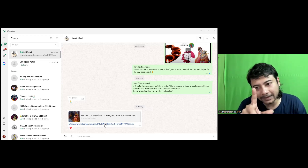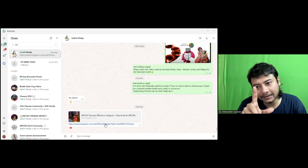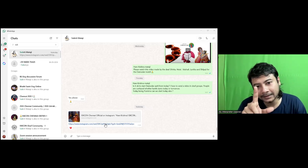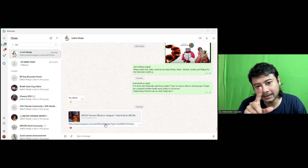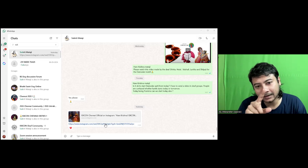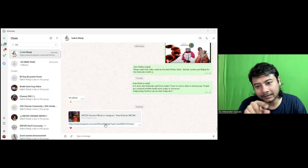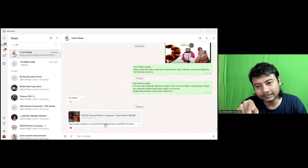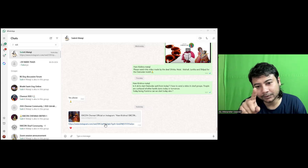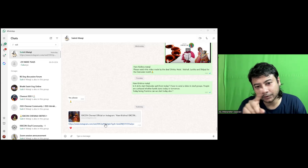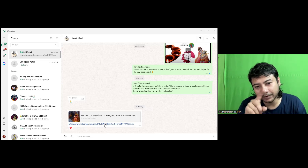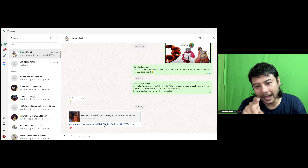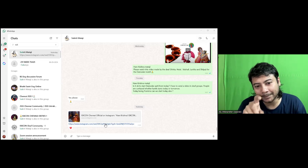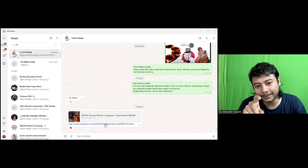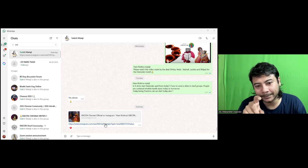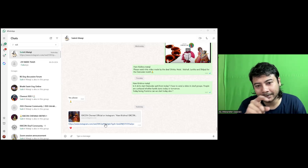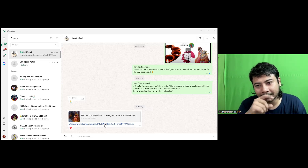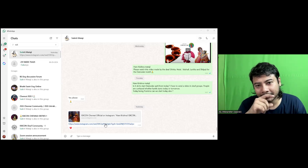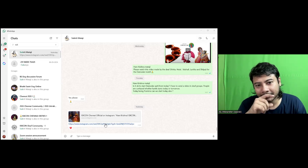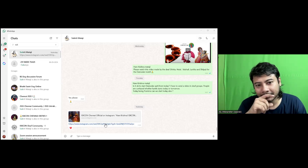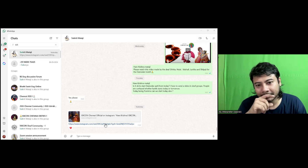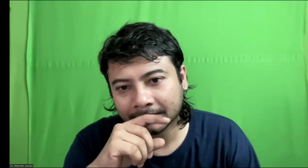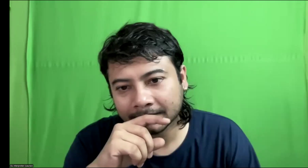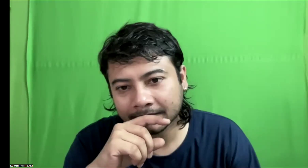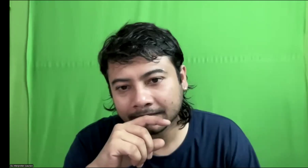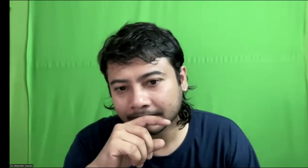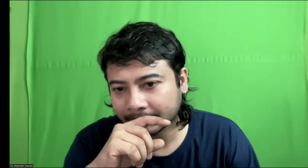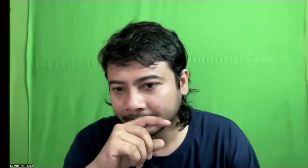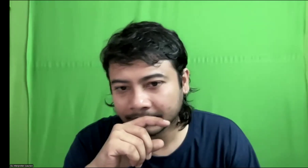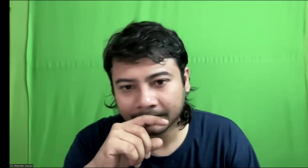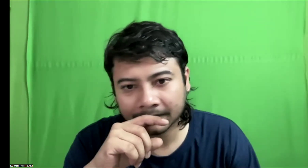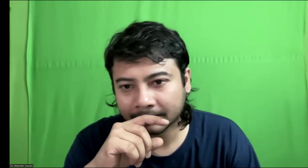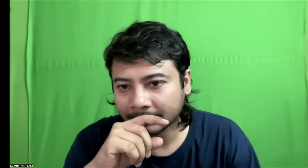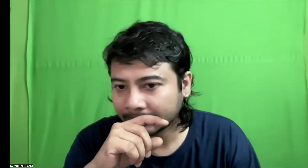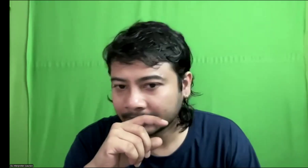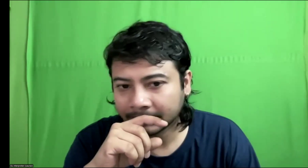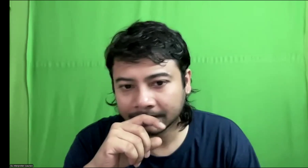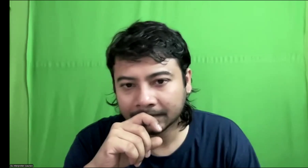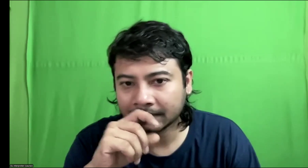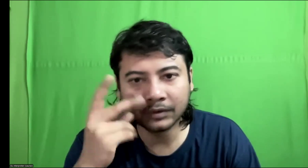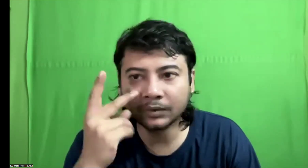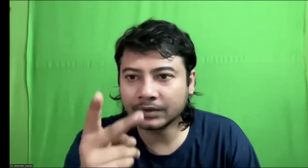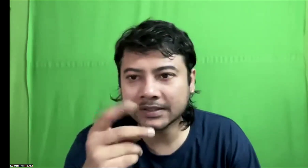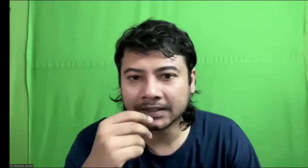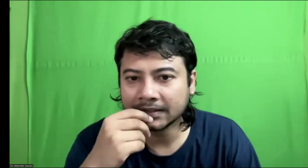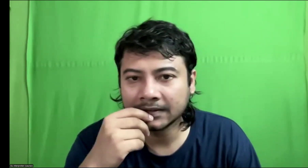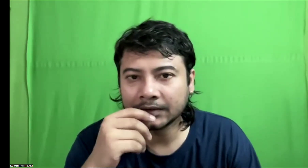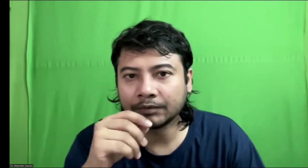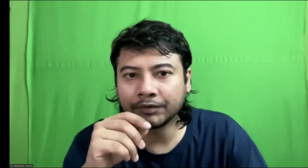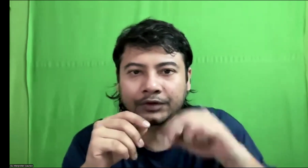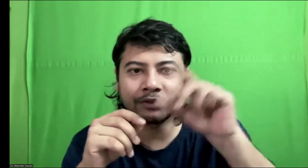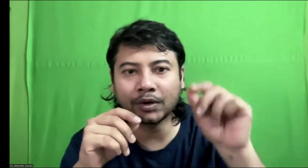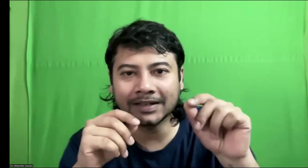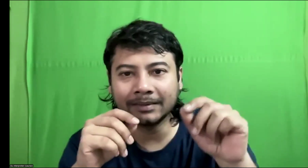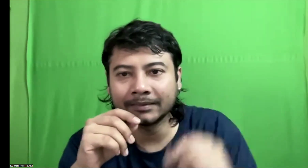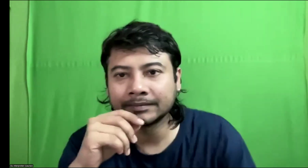on that software Yeah, app. I did that, but it was not running for you people, huh? No, couldn't see.